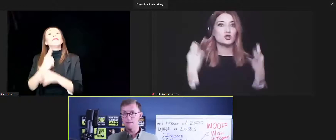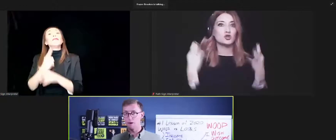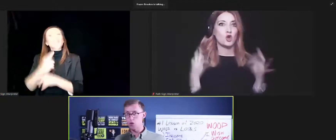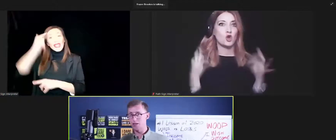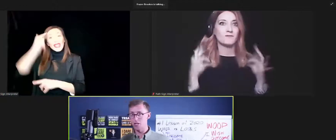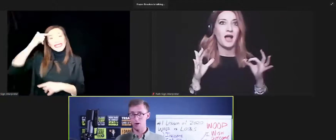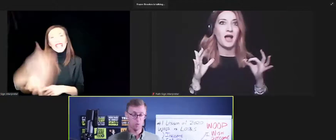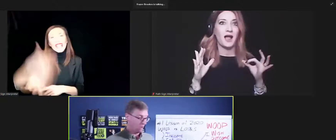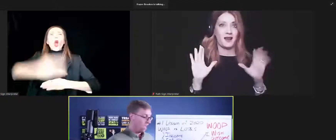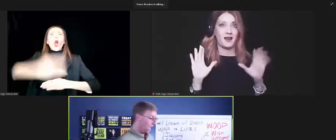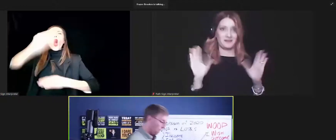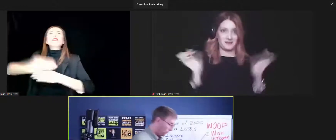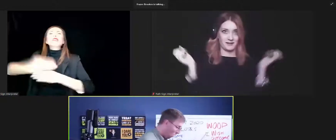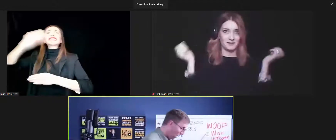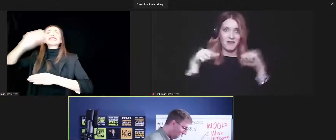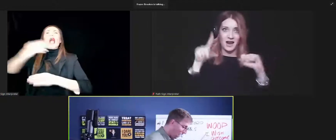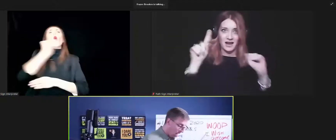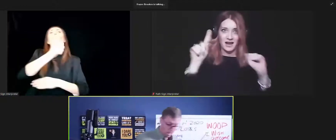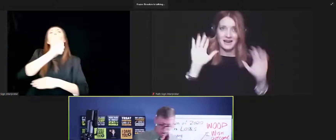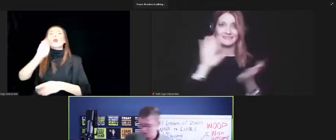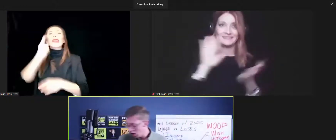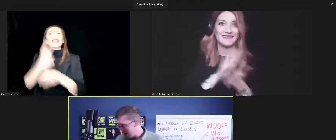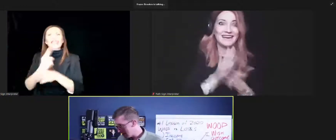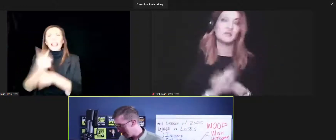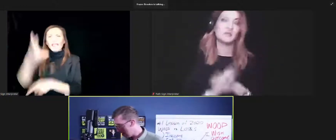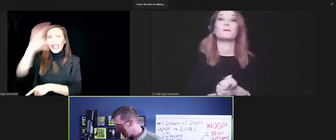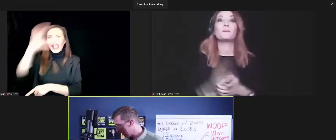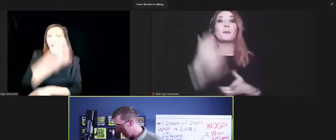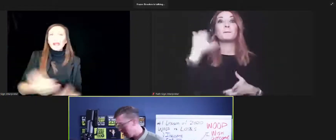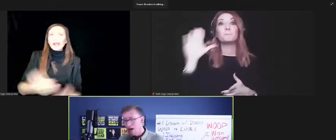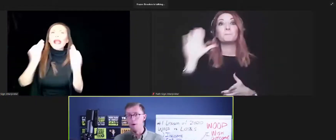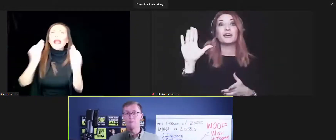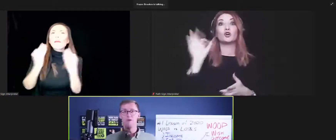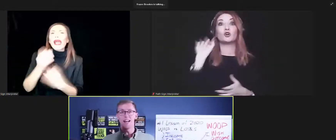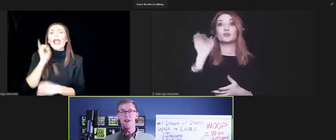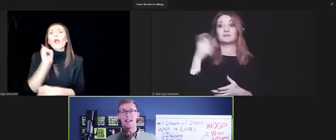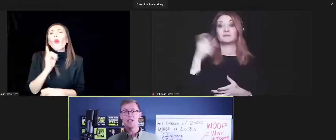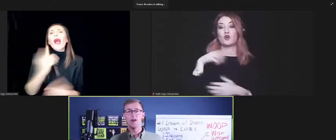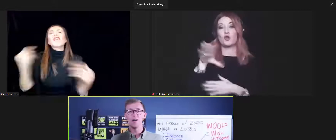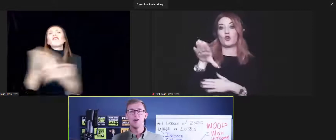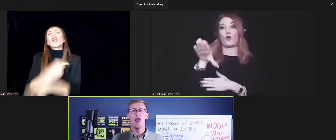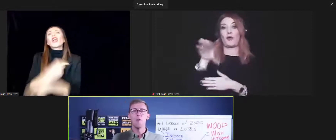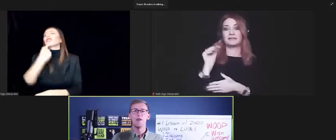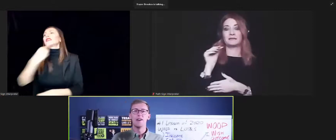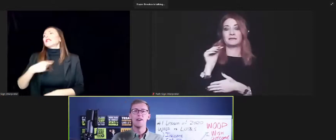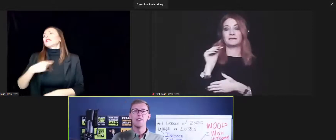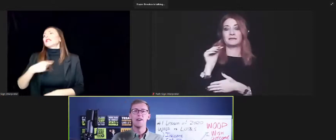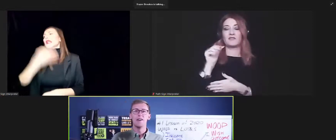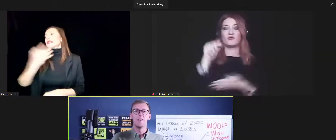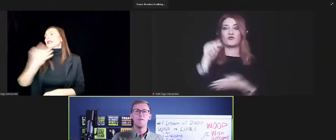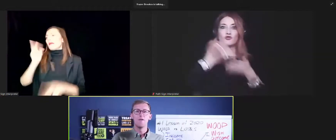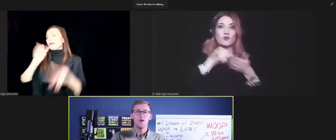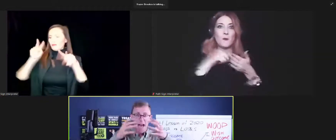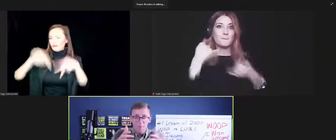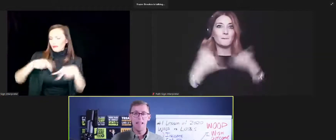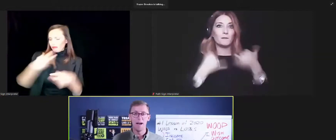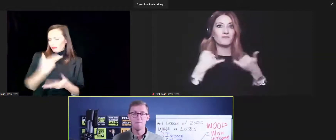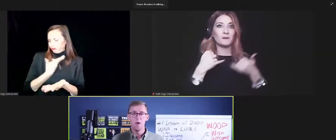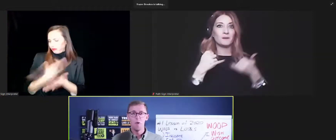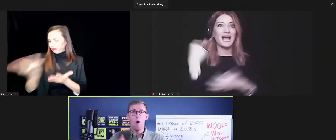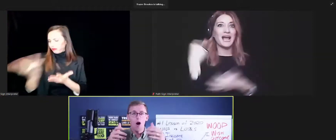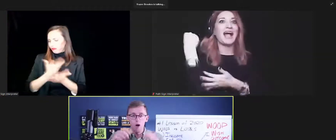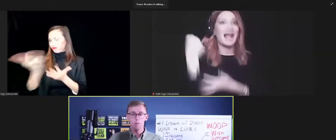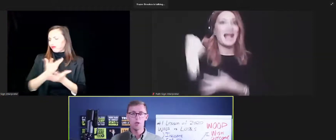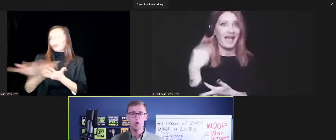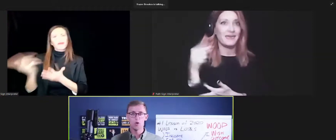about 2021. I have no idea how I'm going to get there. But I'm really, really good. No. Share with them. What